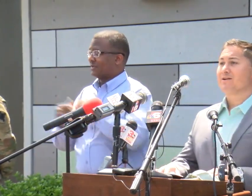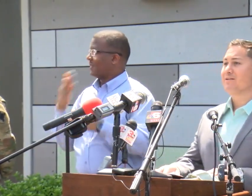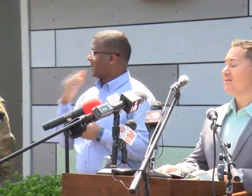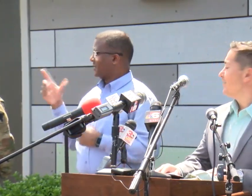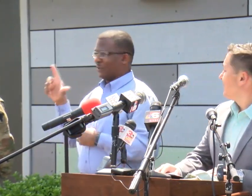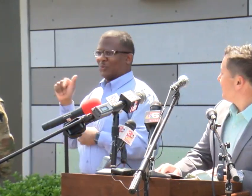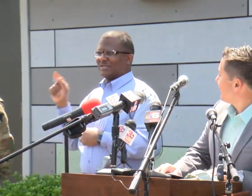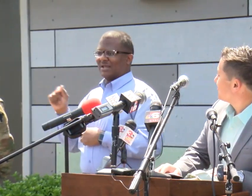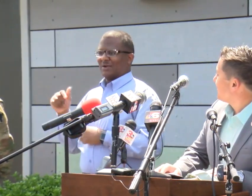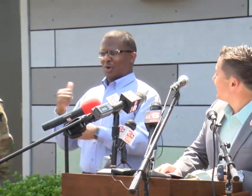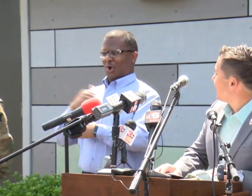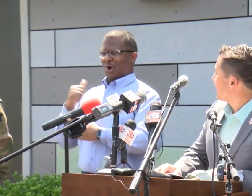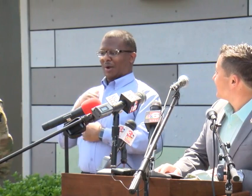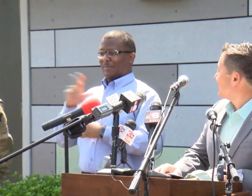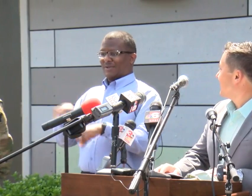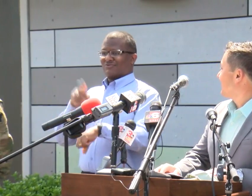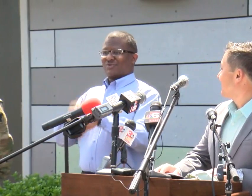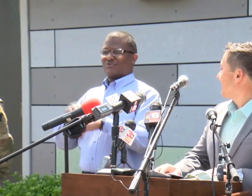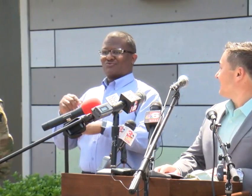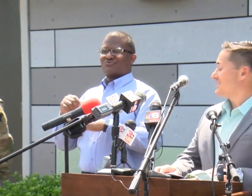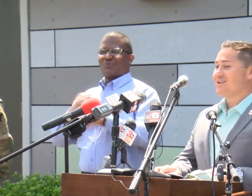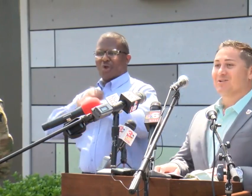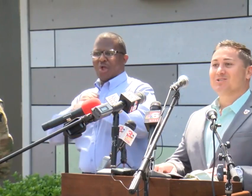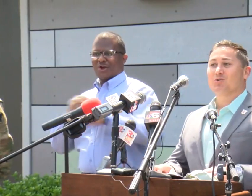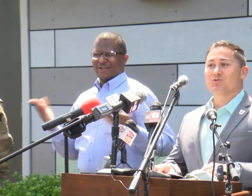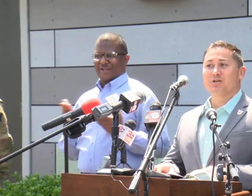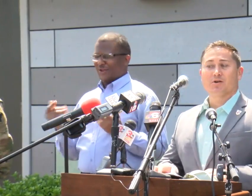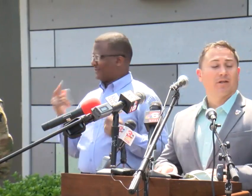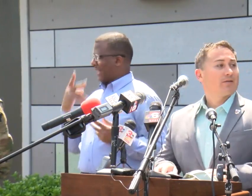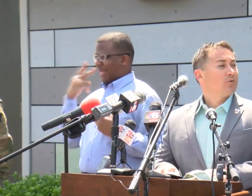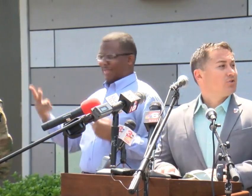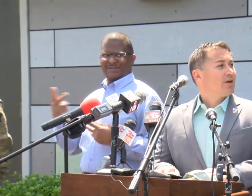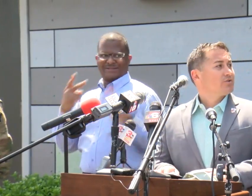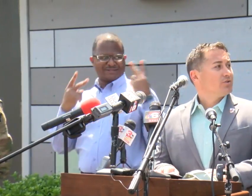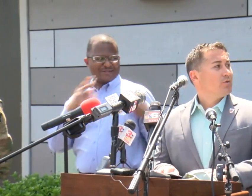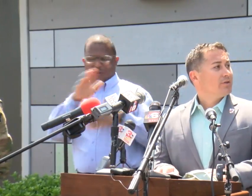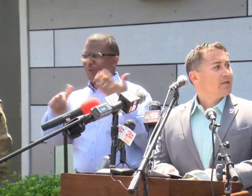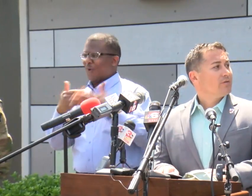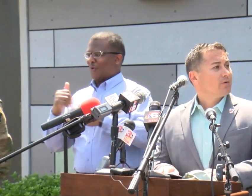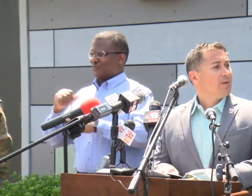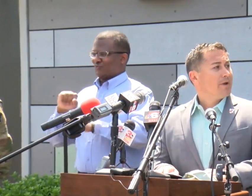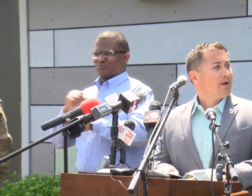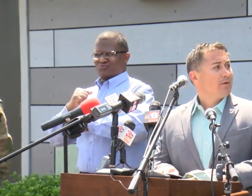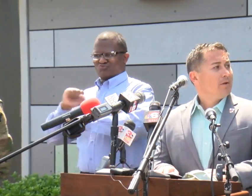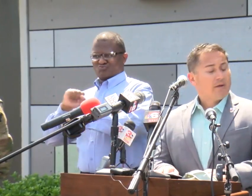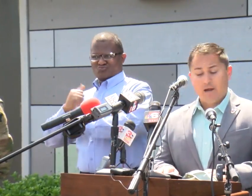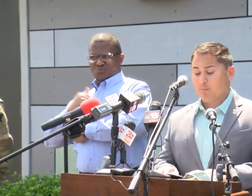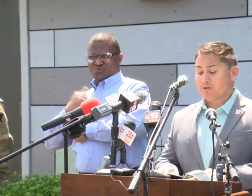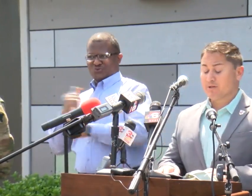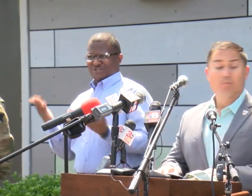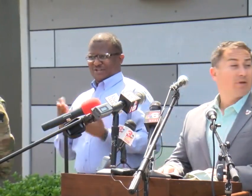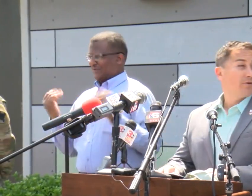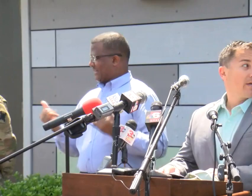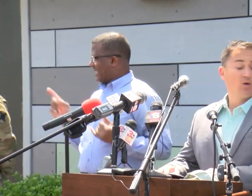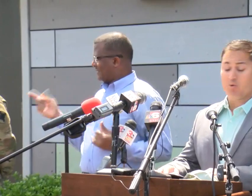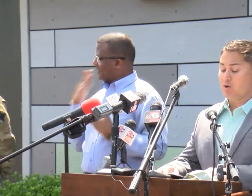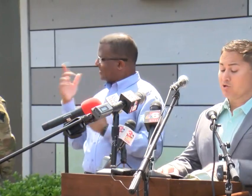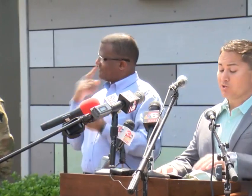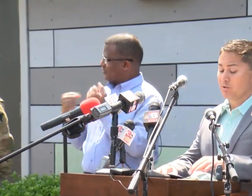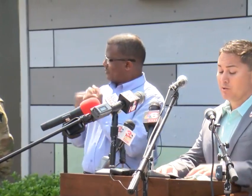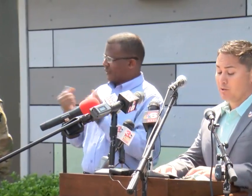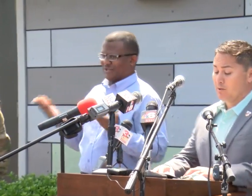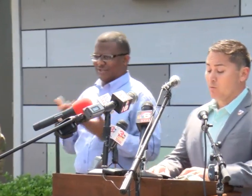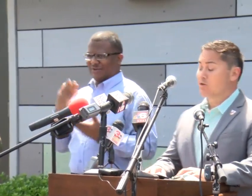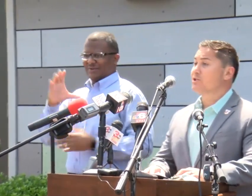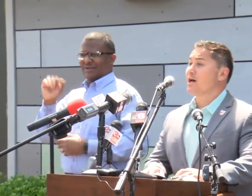for being here. I used to be in the Guard, so I like seeing all these soldiers here, and I like what you guys are doing. Thank you for coming out and helping us out here in Caddo